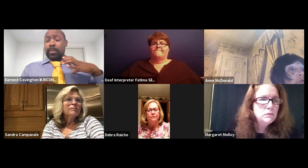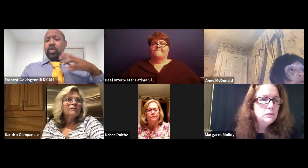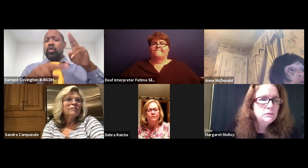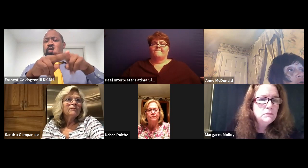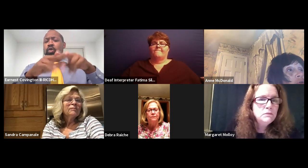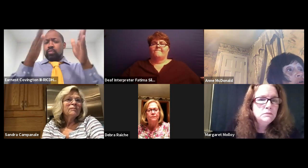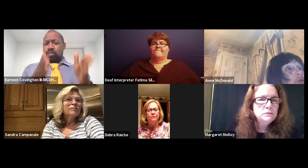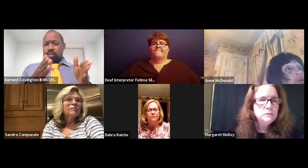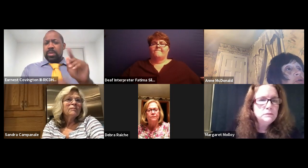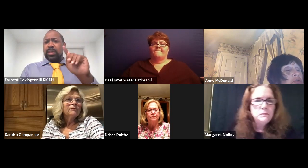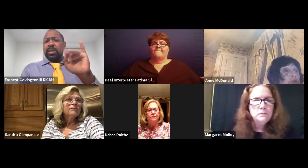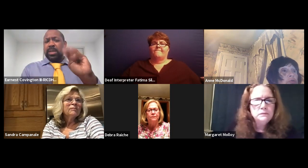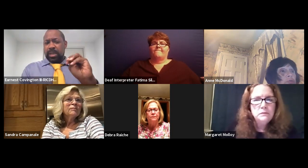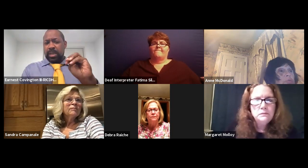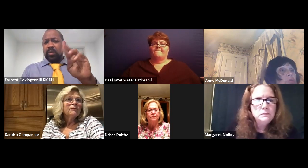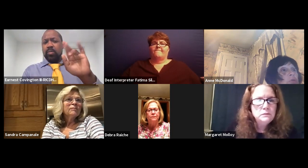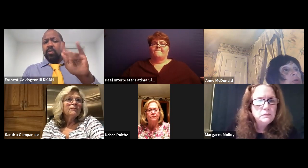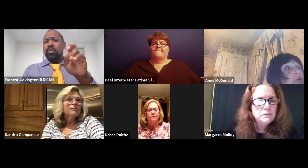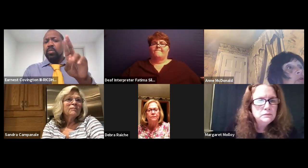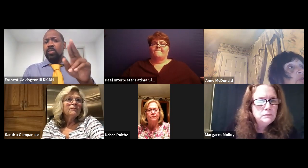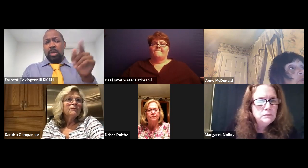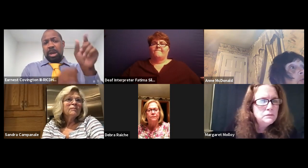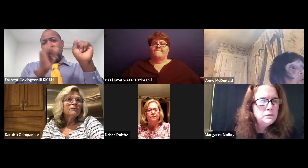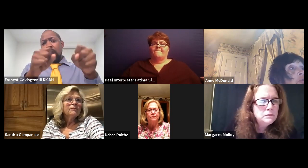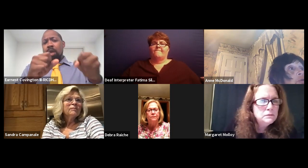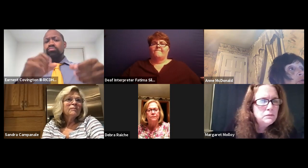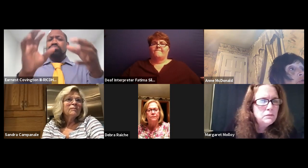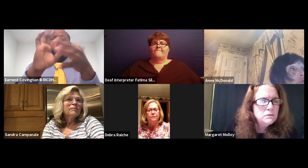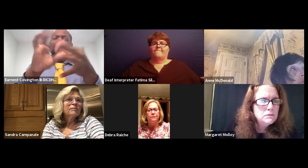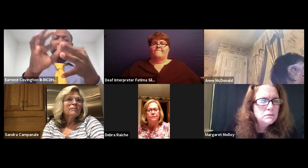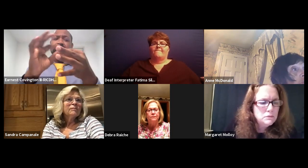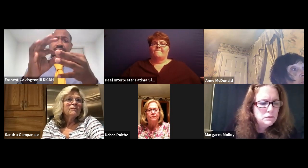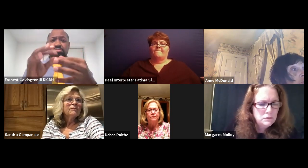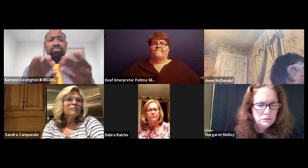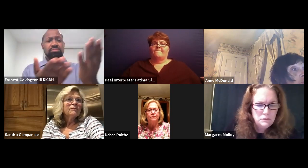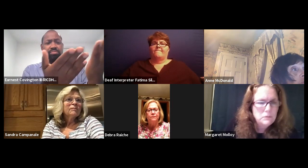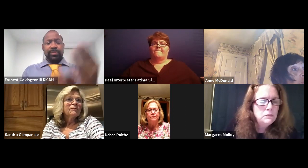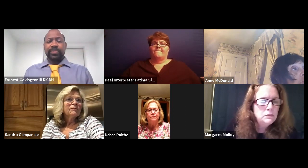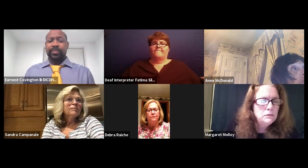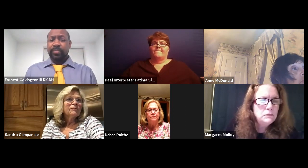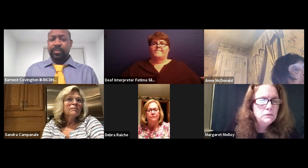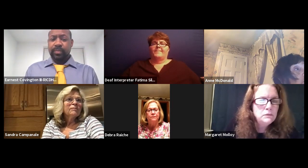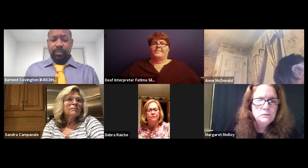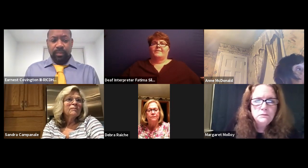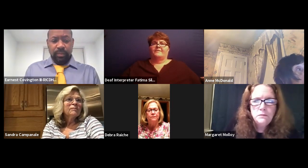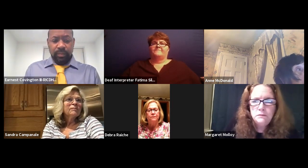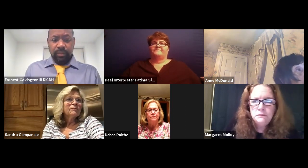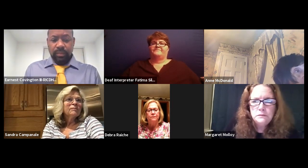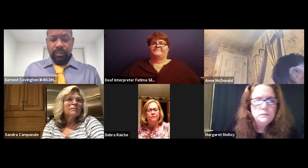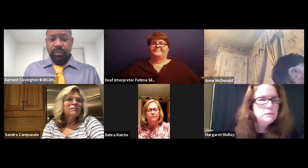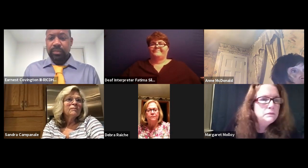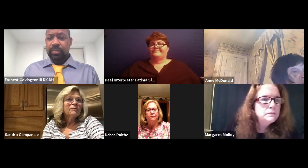Island CDHH board chair, and that's Tim Riker. Tim will tell you a little bit more about